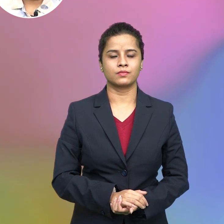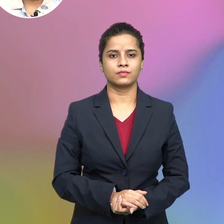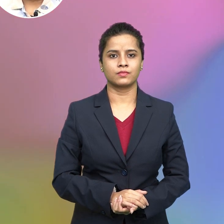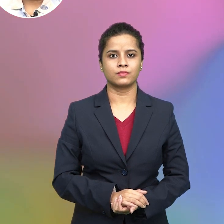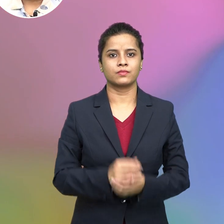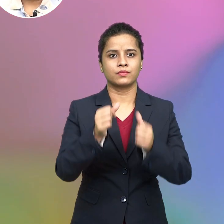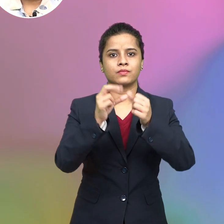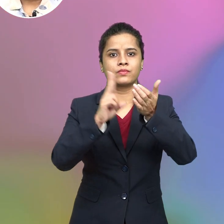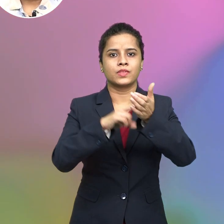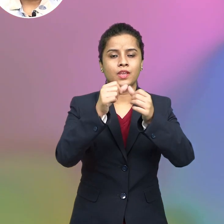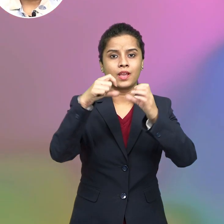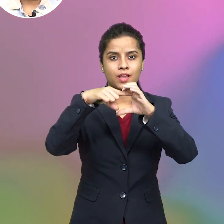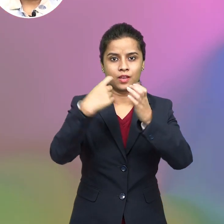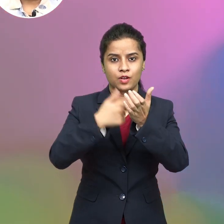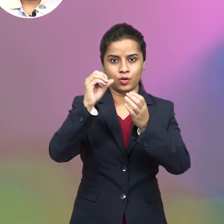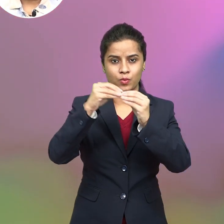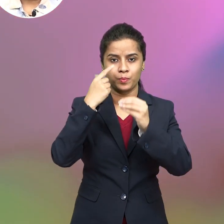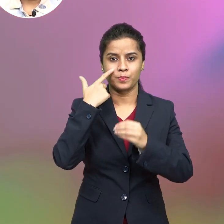Anaerobic respiration.